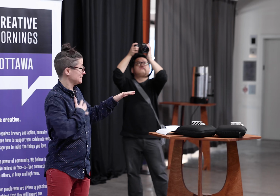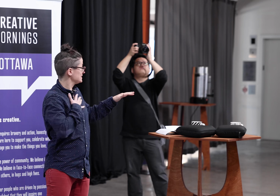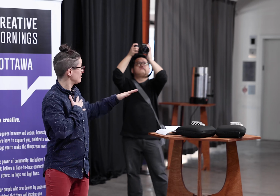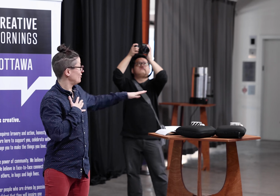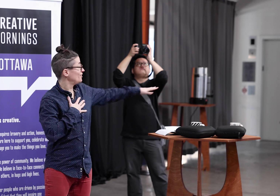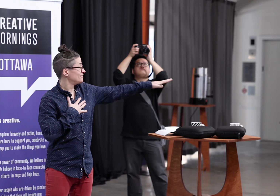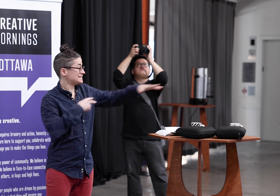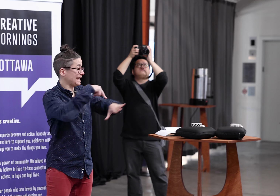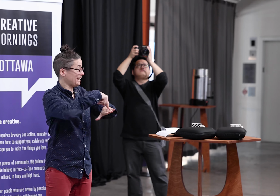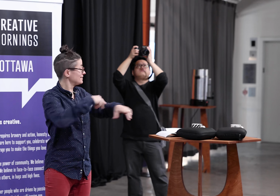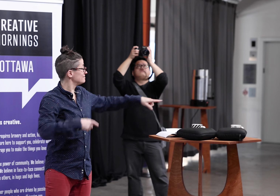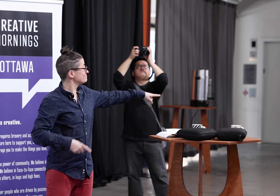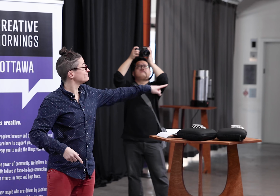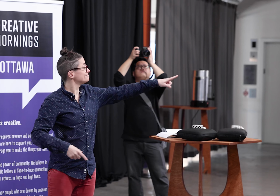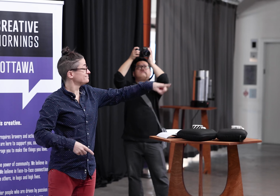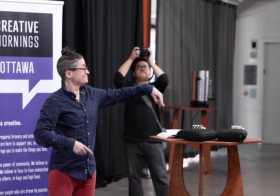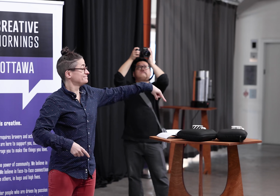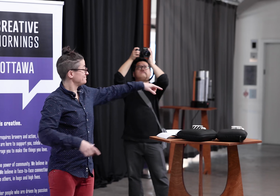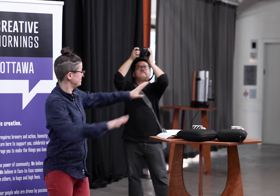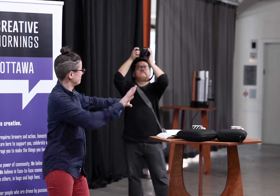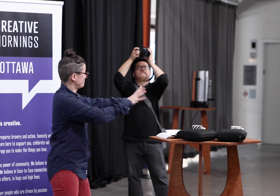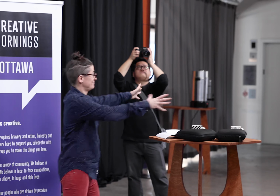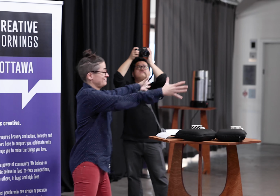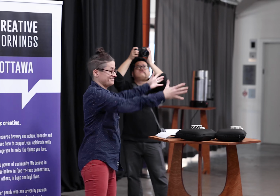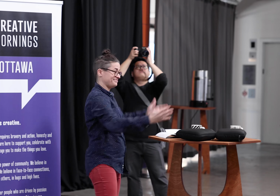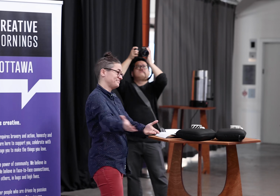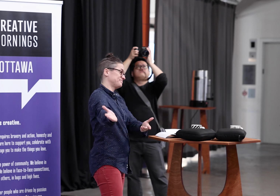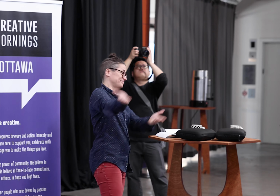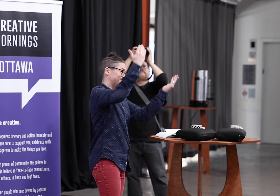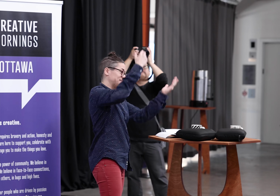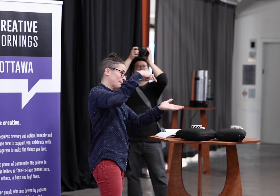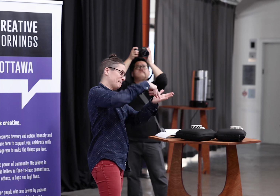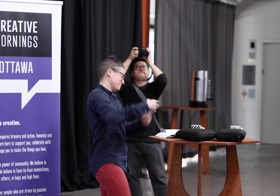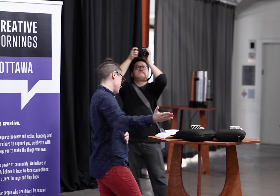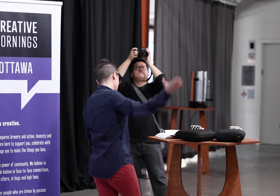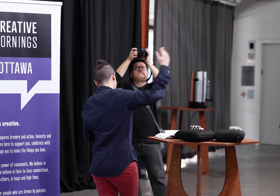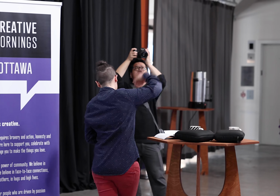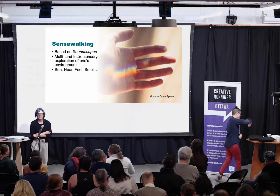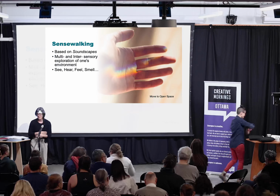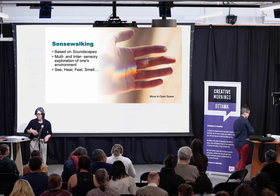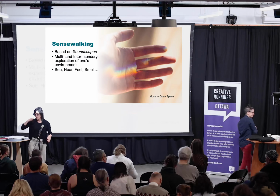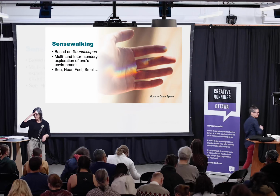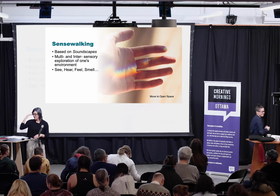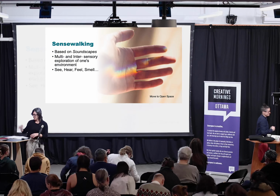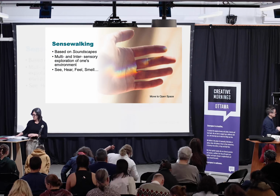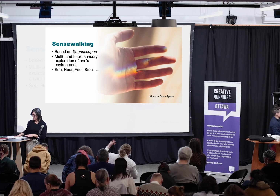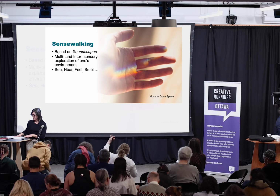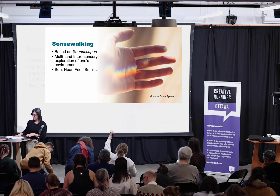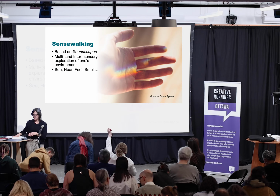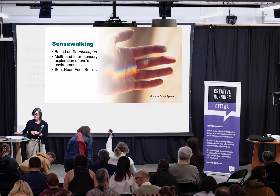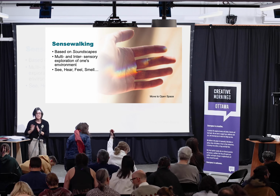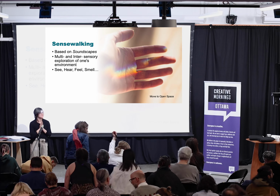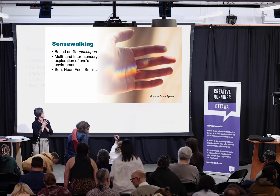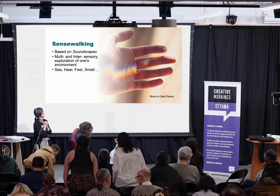We'll move over to the open space to my left, which is just over here. So I'll ask everybody to just please